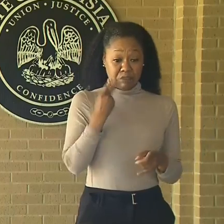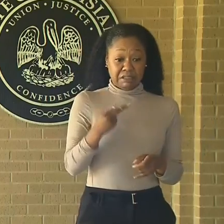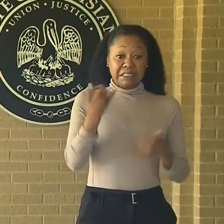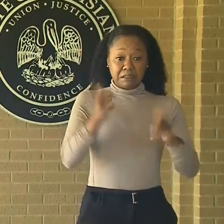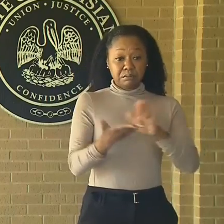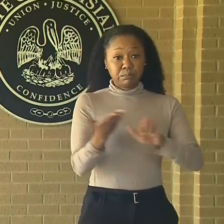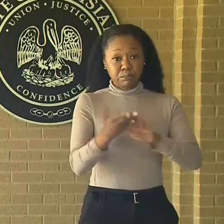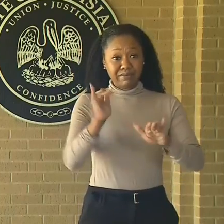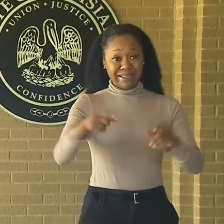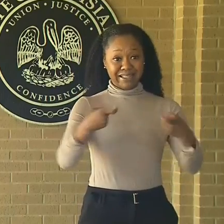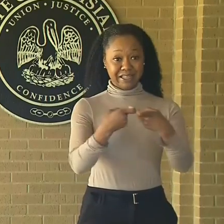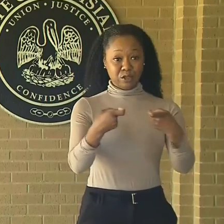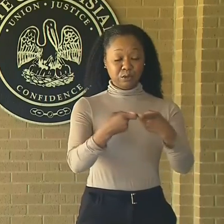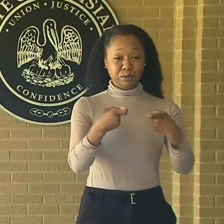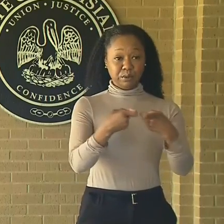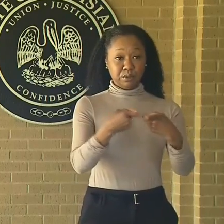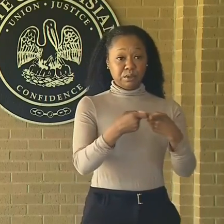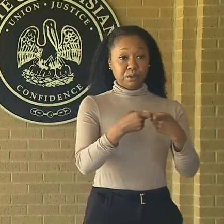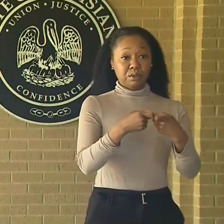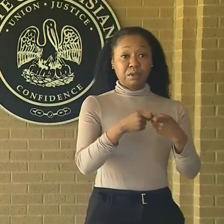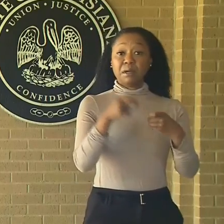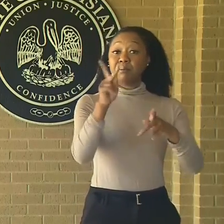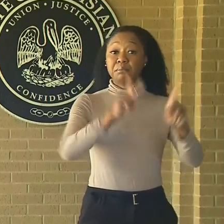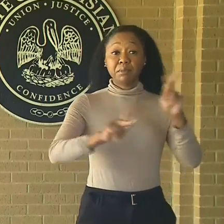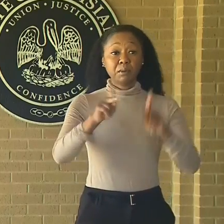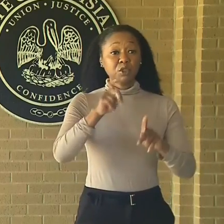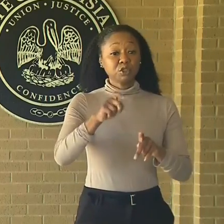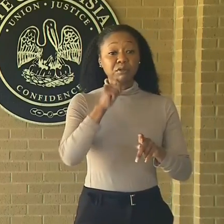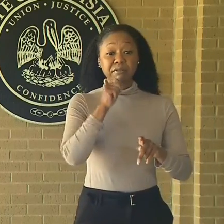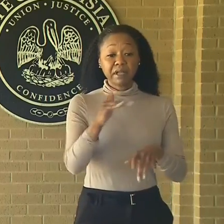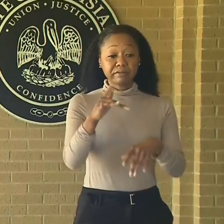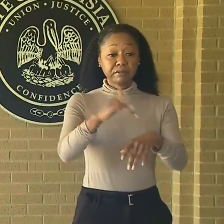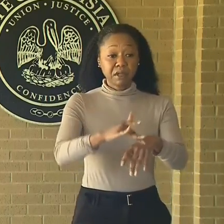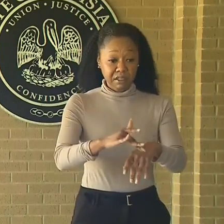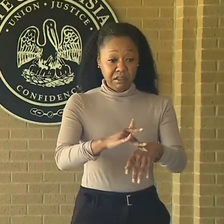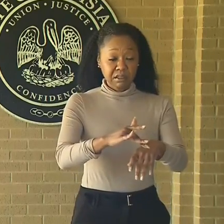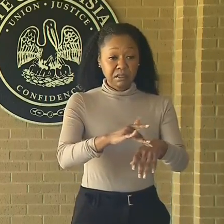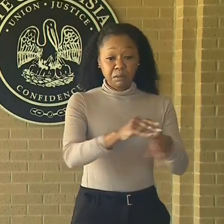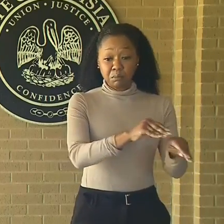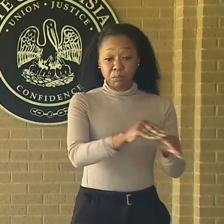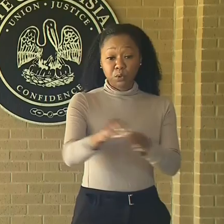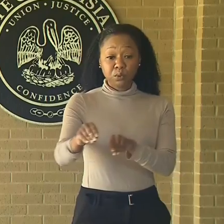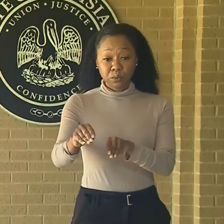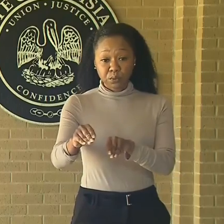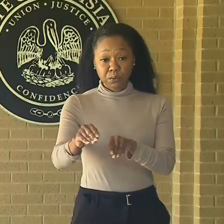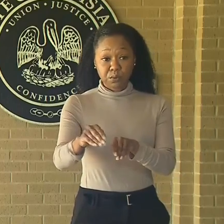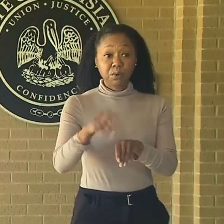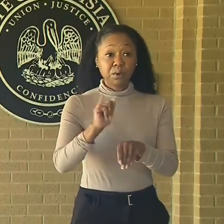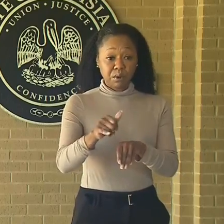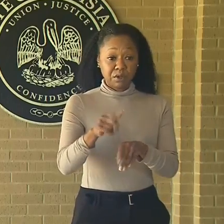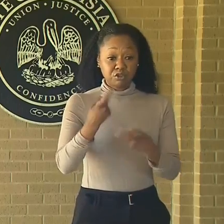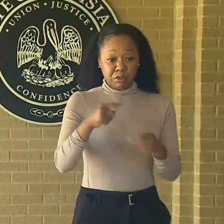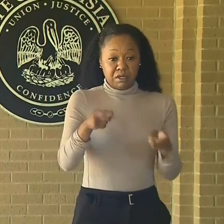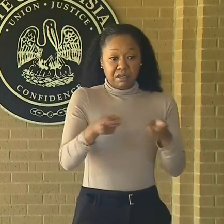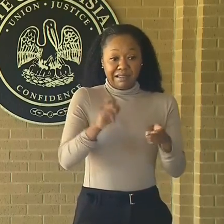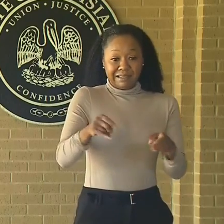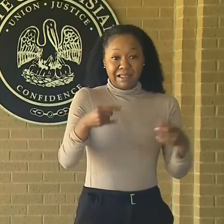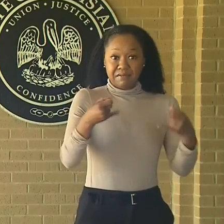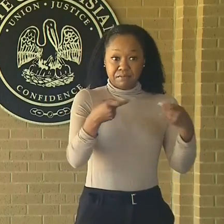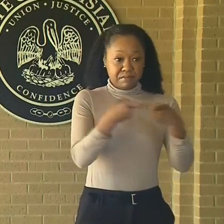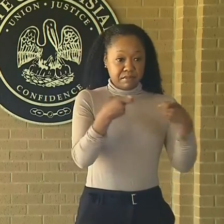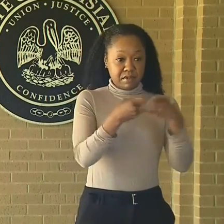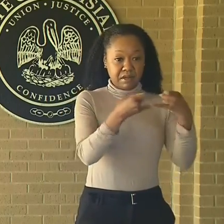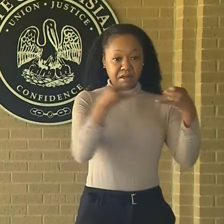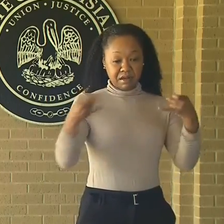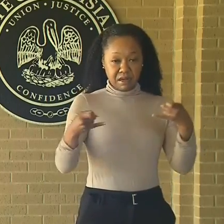with electricity. No one should try to move or in any way deal with these power lines. Let's leave that to